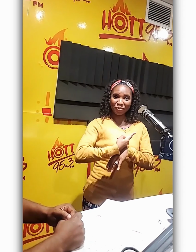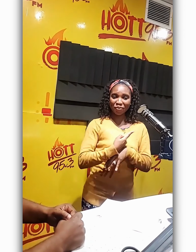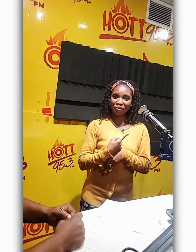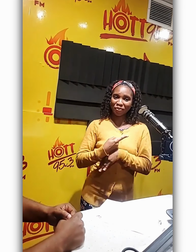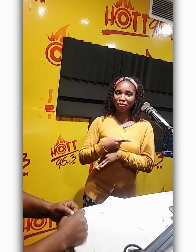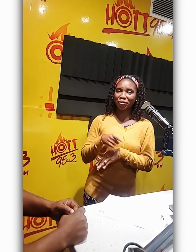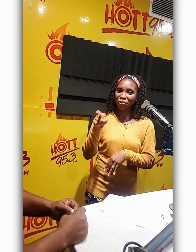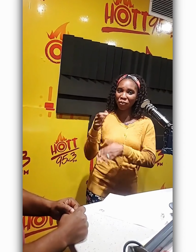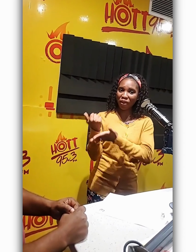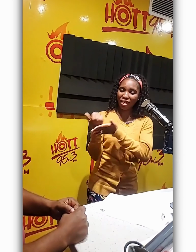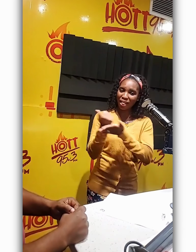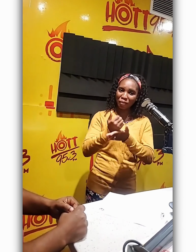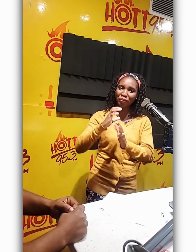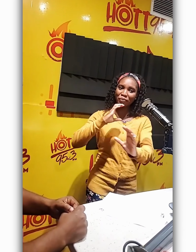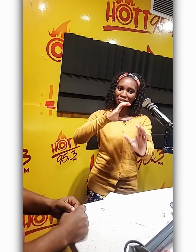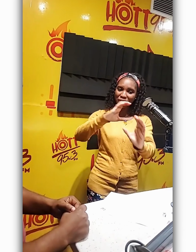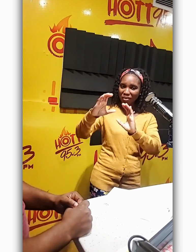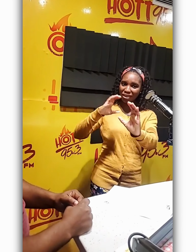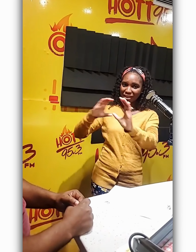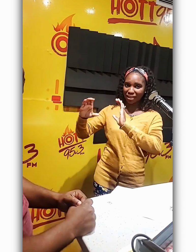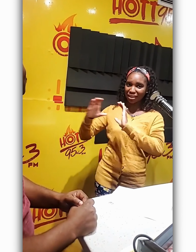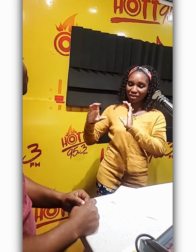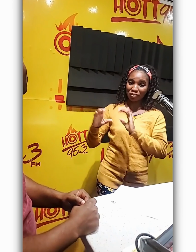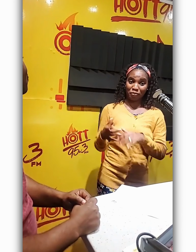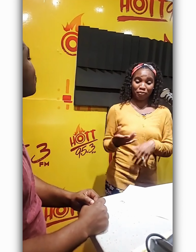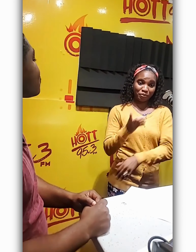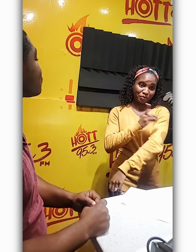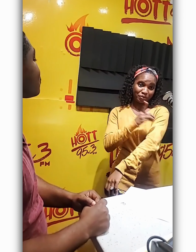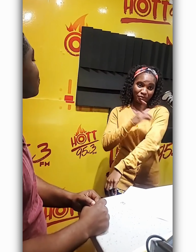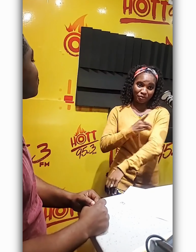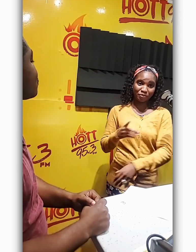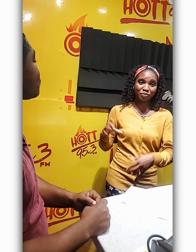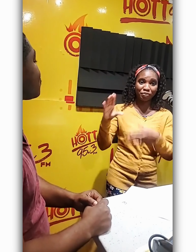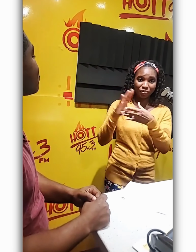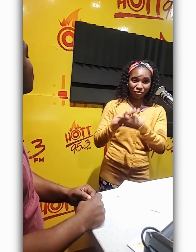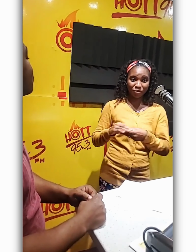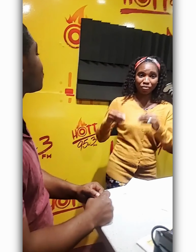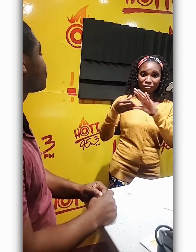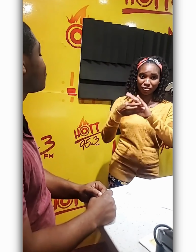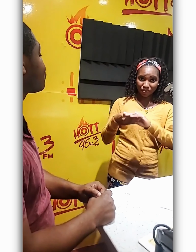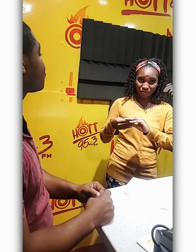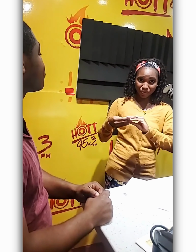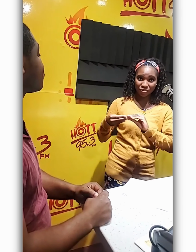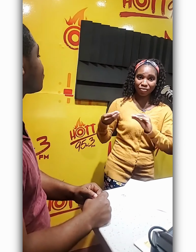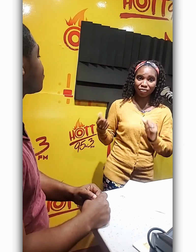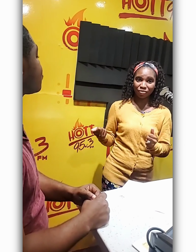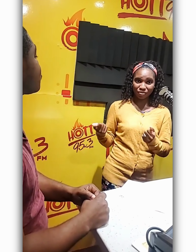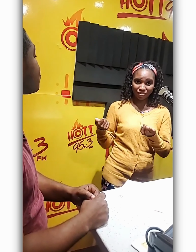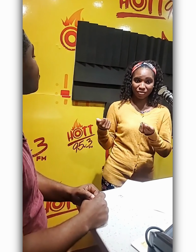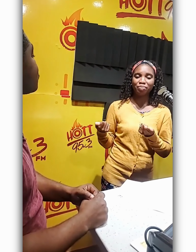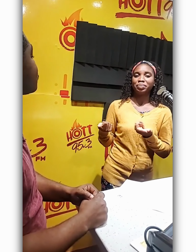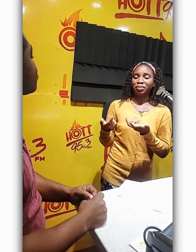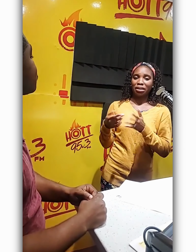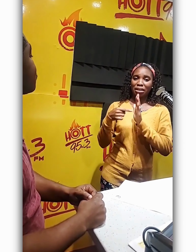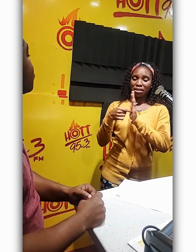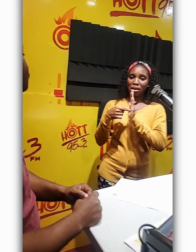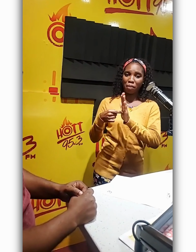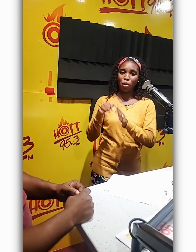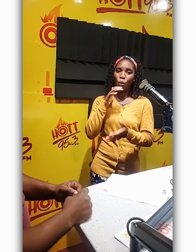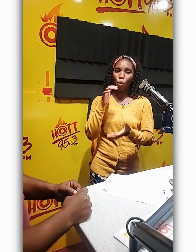Helping to communicate. And when he mentioned that, for example, the difference, and use his wife as an example, and now I